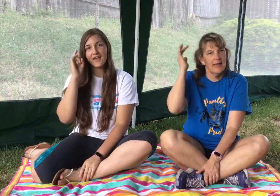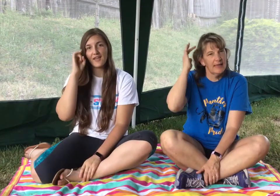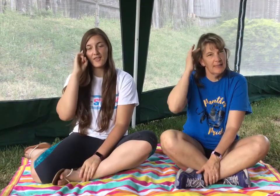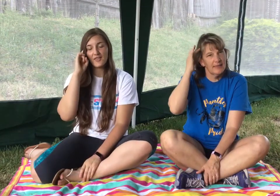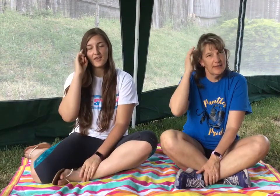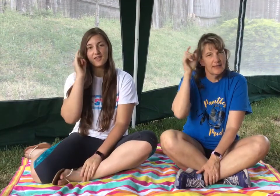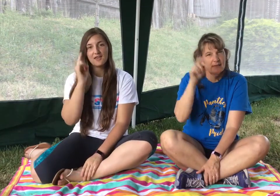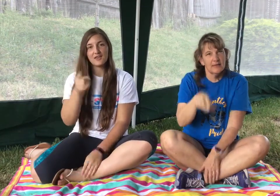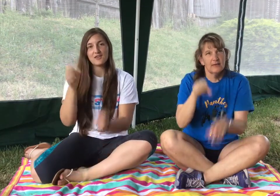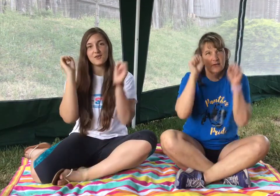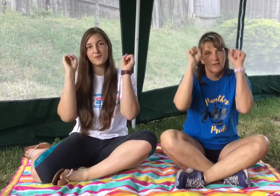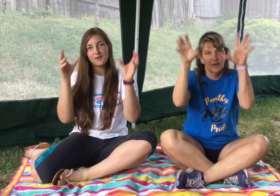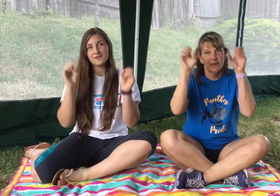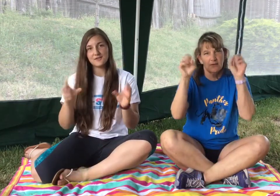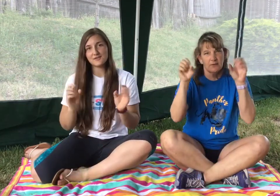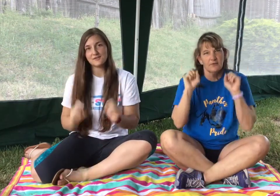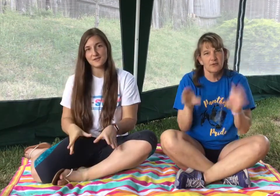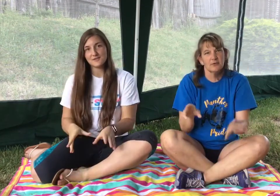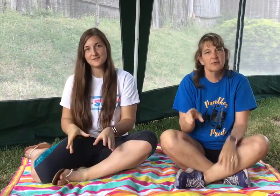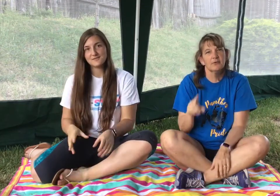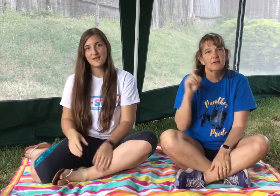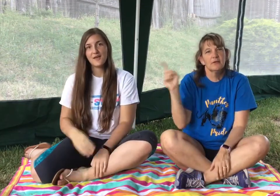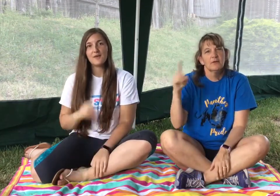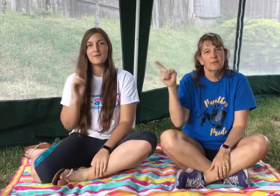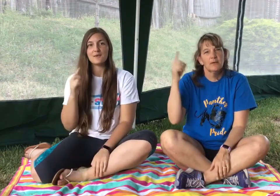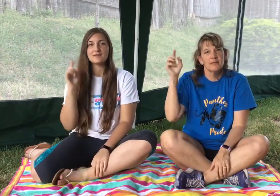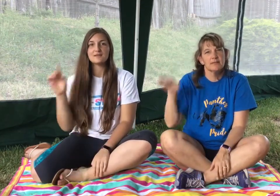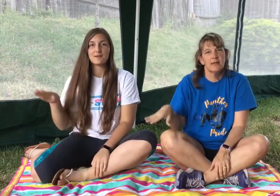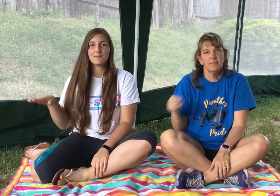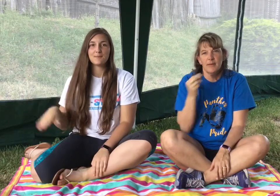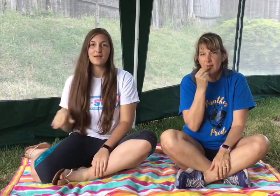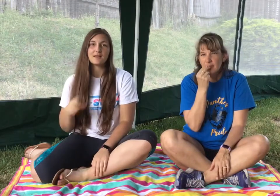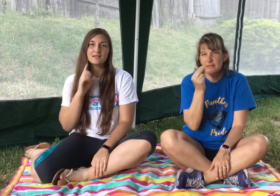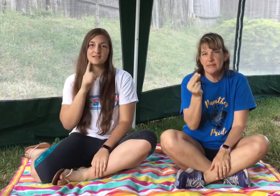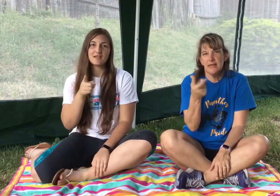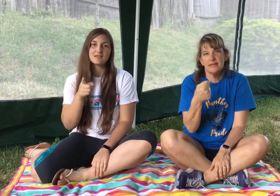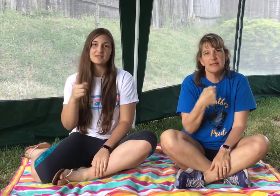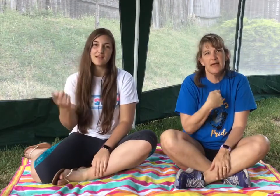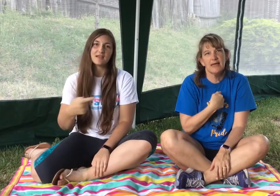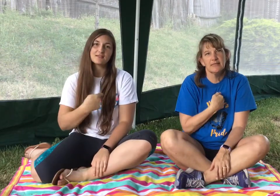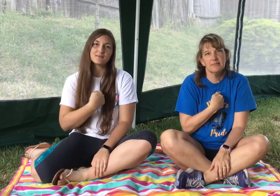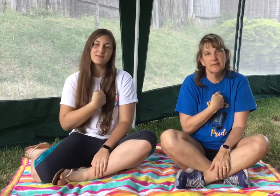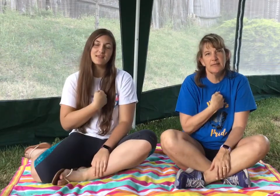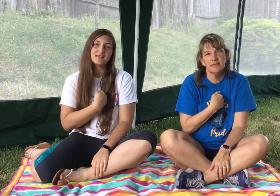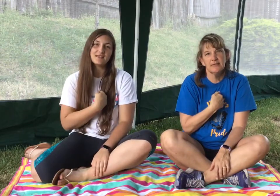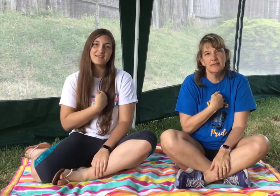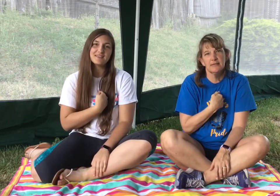I think you're wonderful when somebody says that to me.